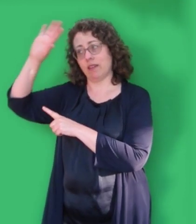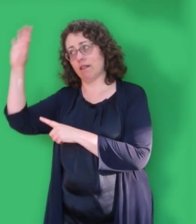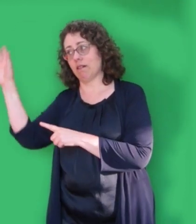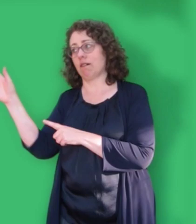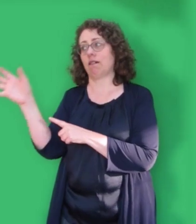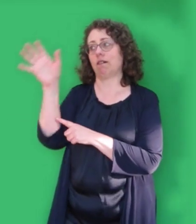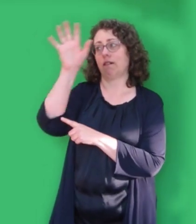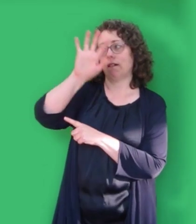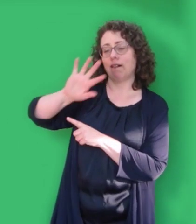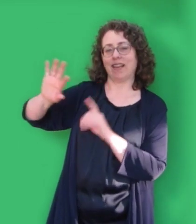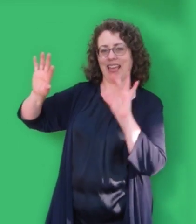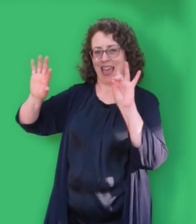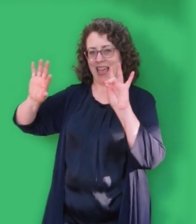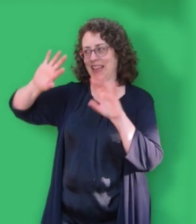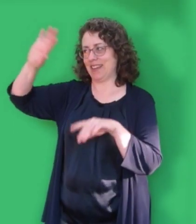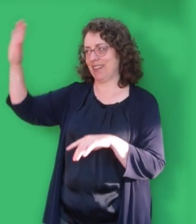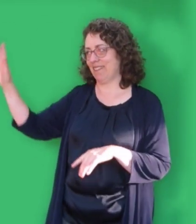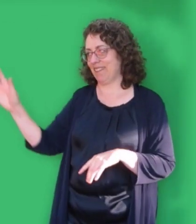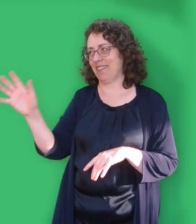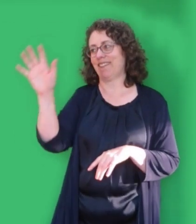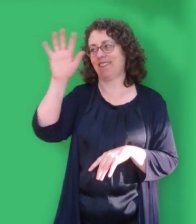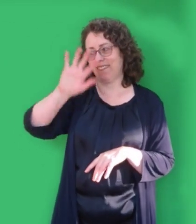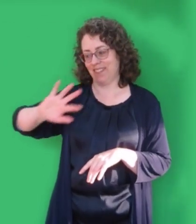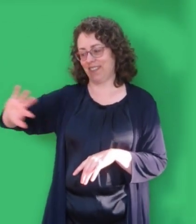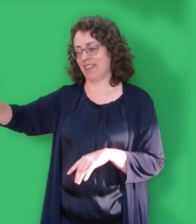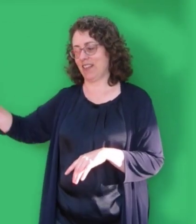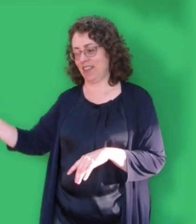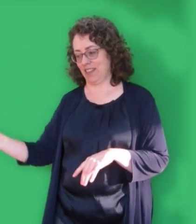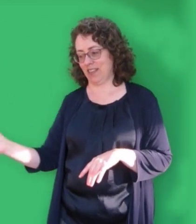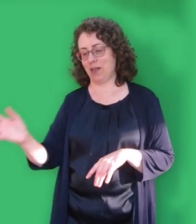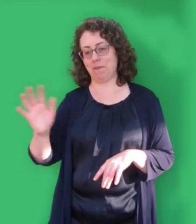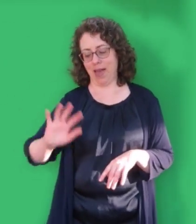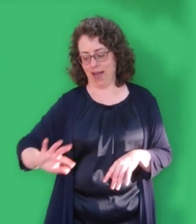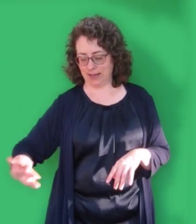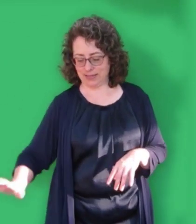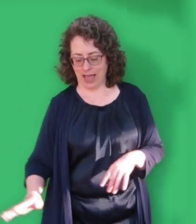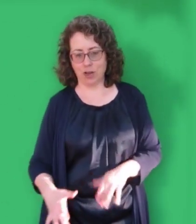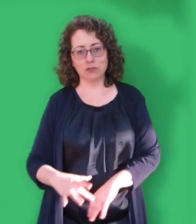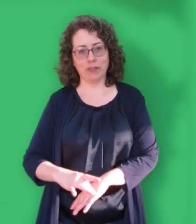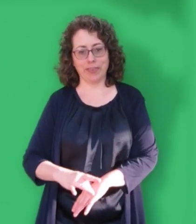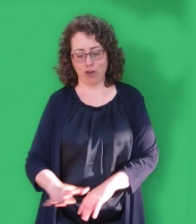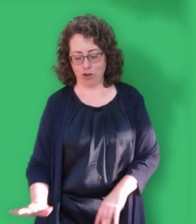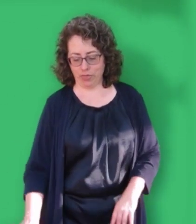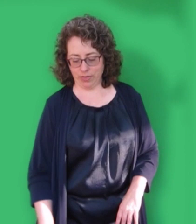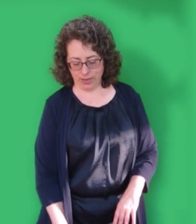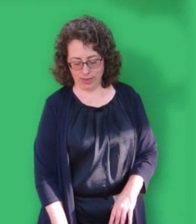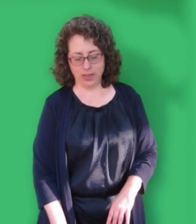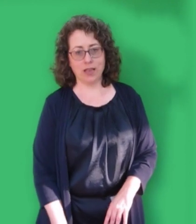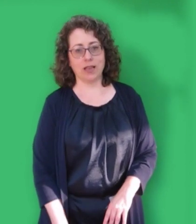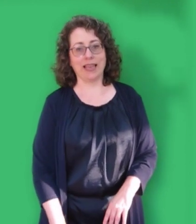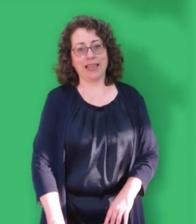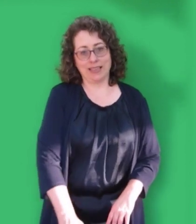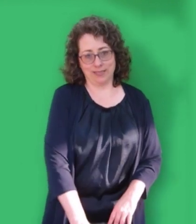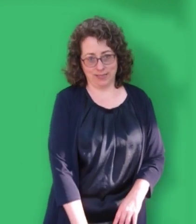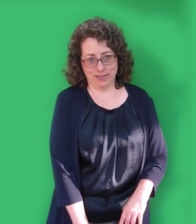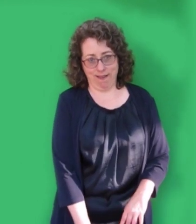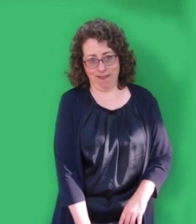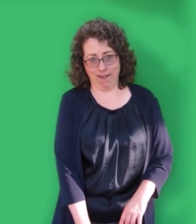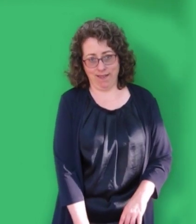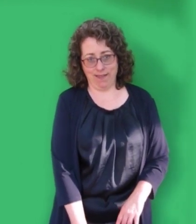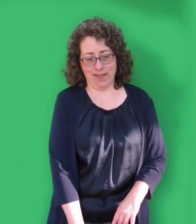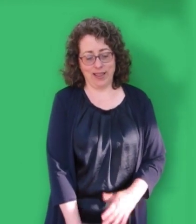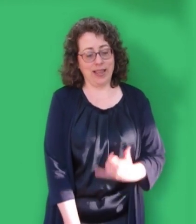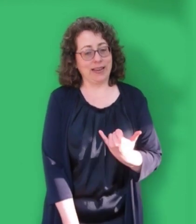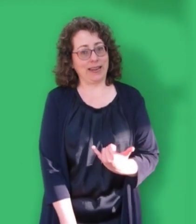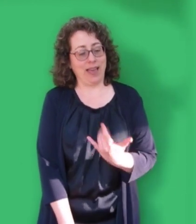Nice figure eights as we weave our arm back down to the earth. Bringing that arm inside the